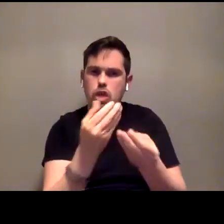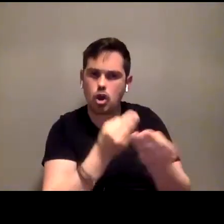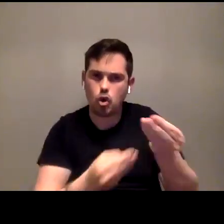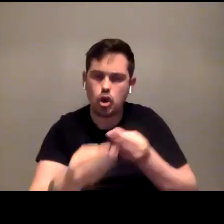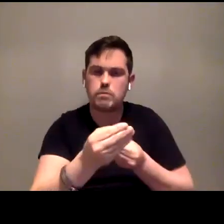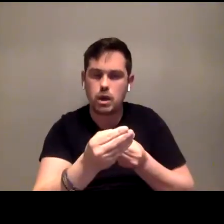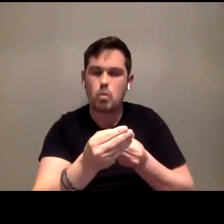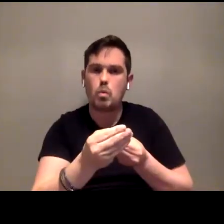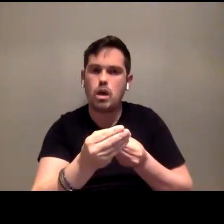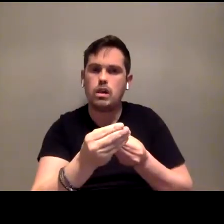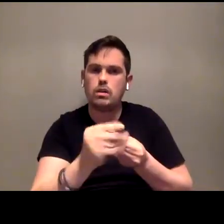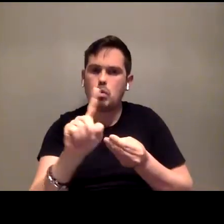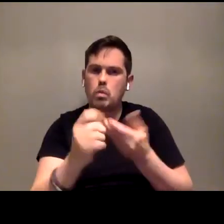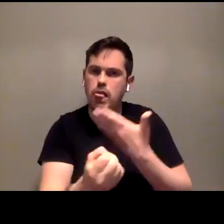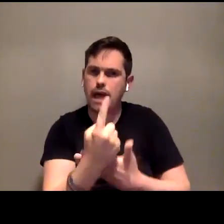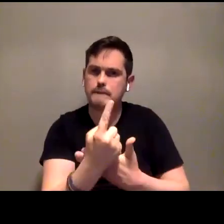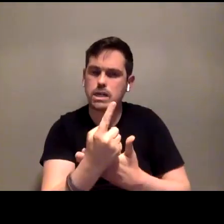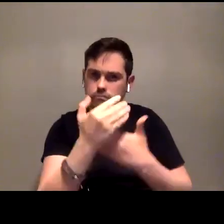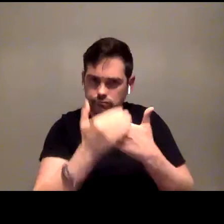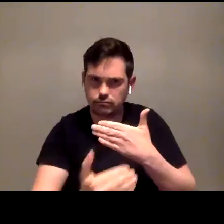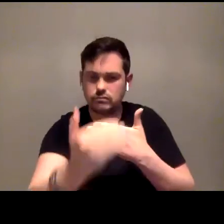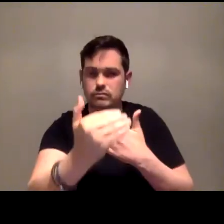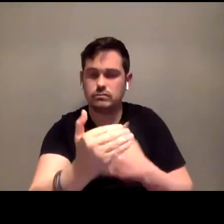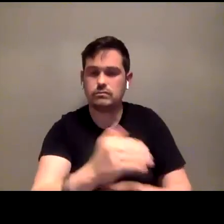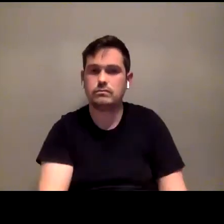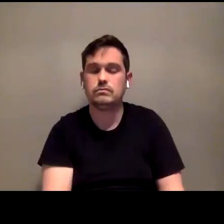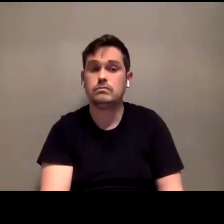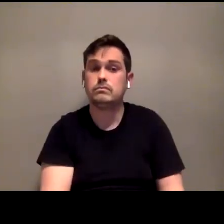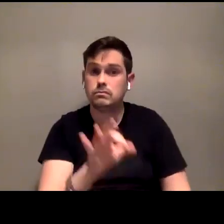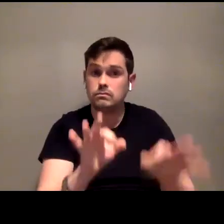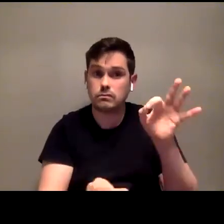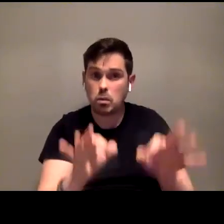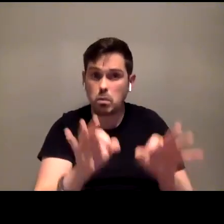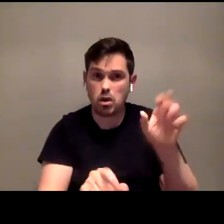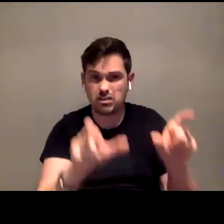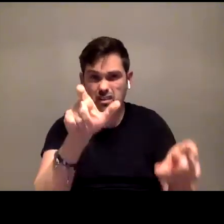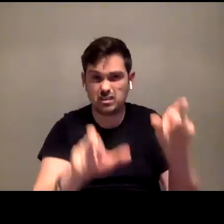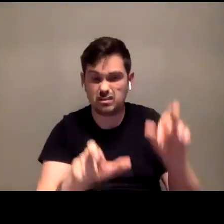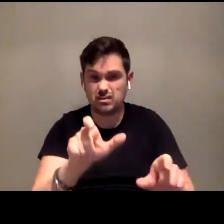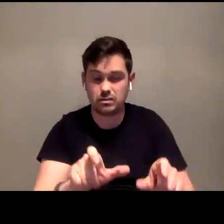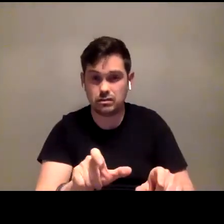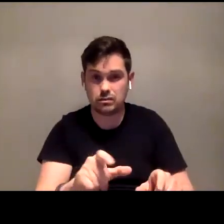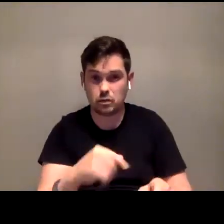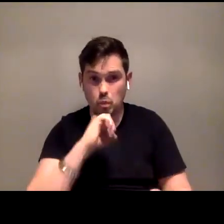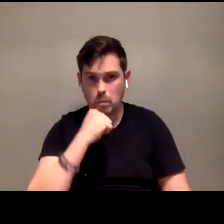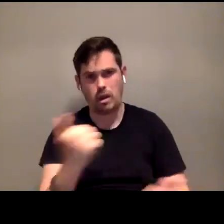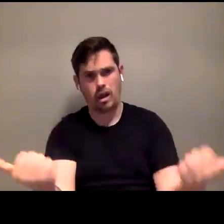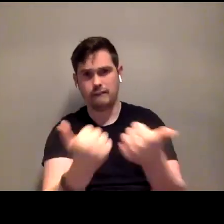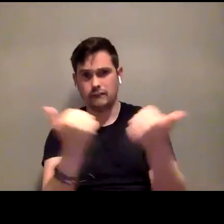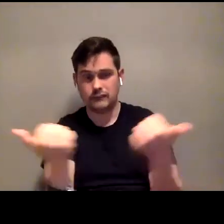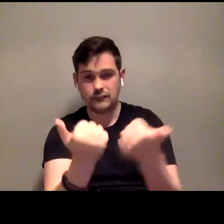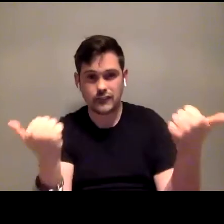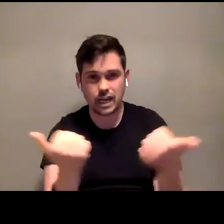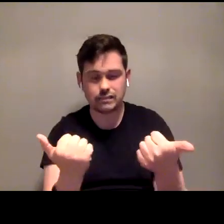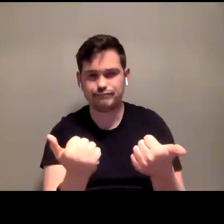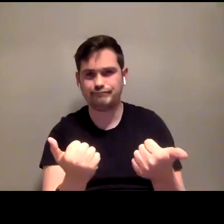And I'll end by just saying, you know, this isn't something our politicians are going to freely hand over. Those with narrower priorities than